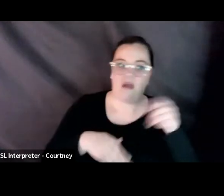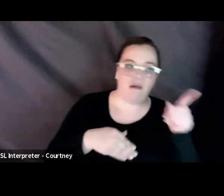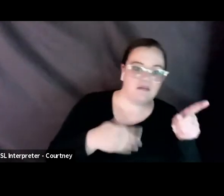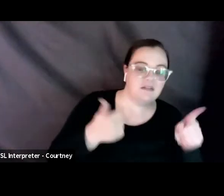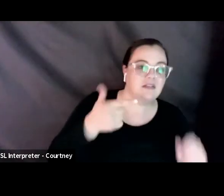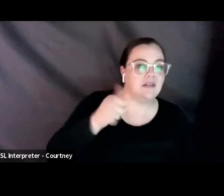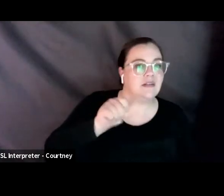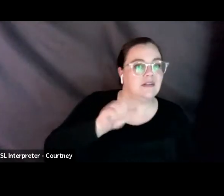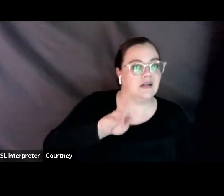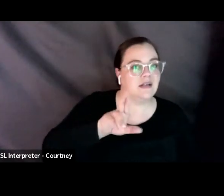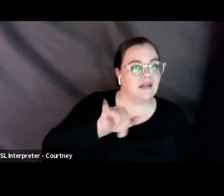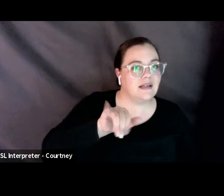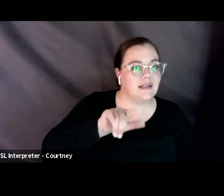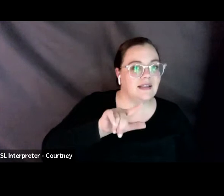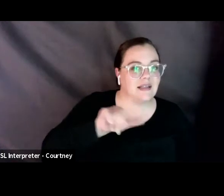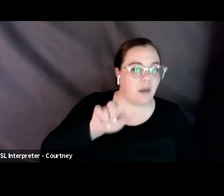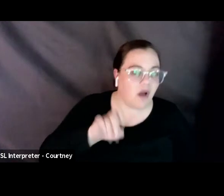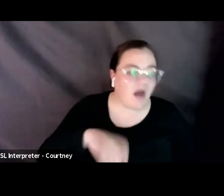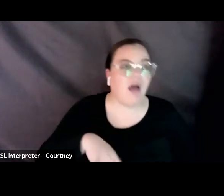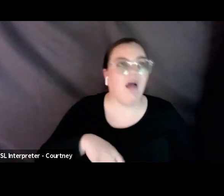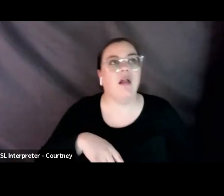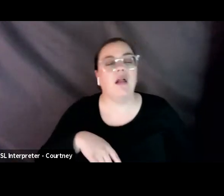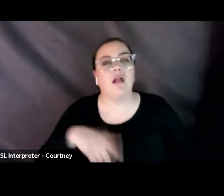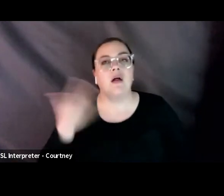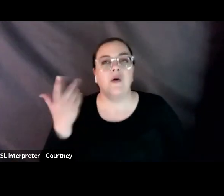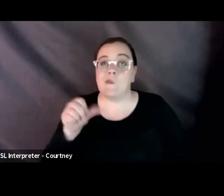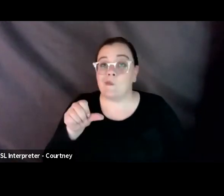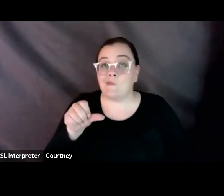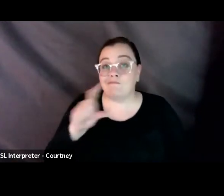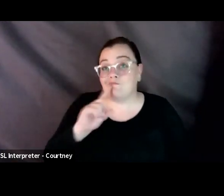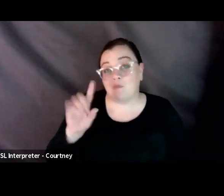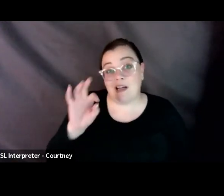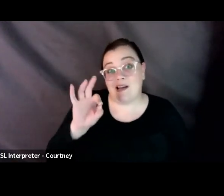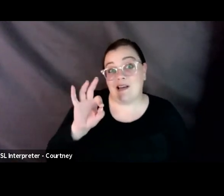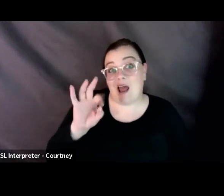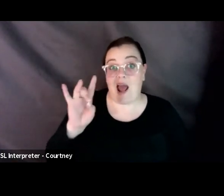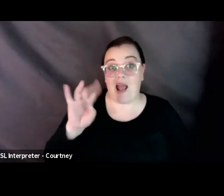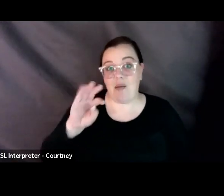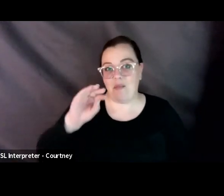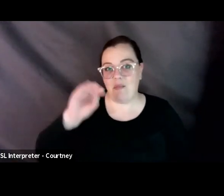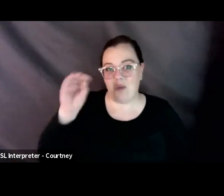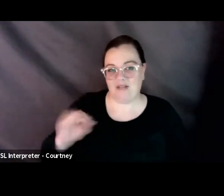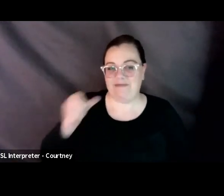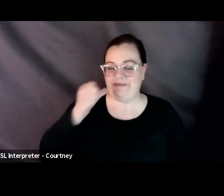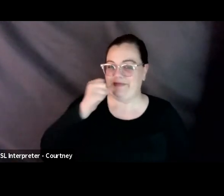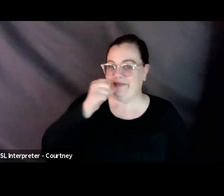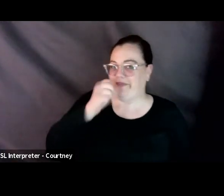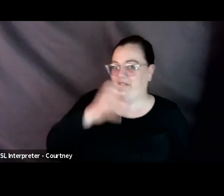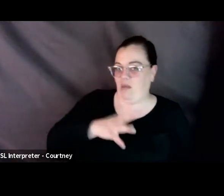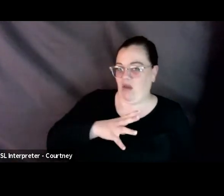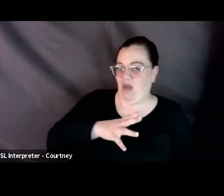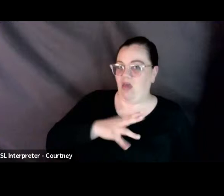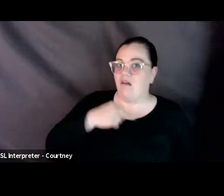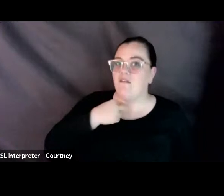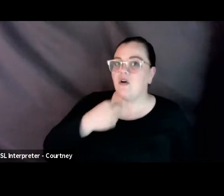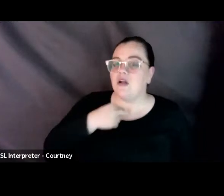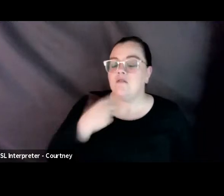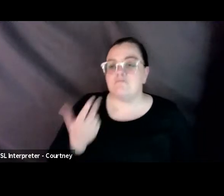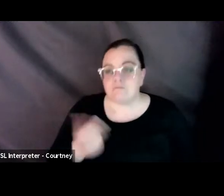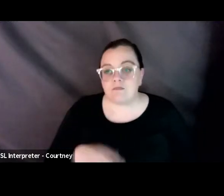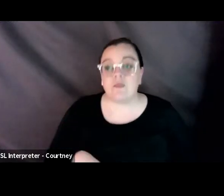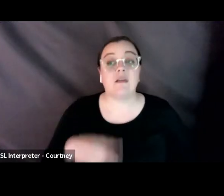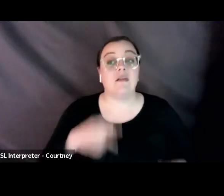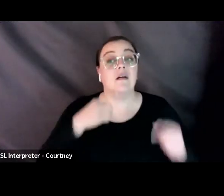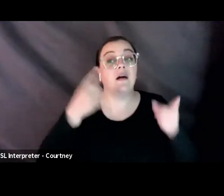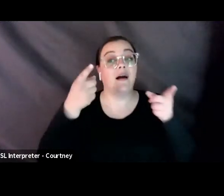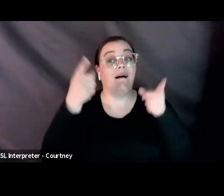than basically 98% of female voices, right? What we want to